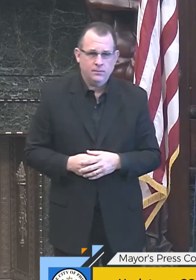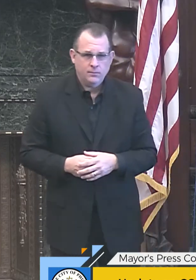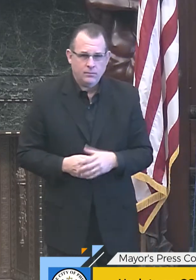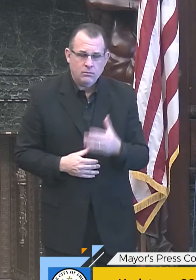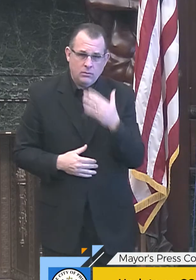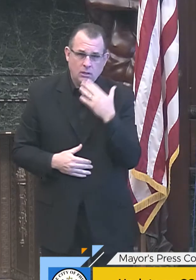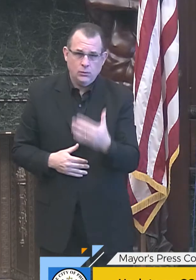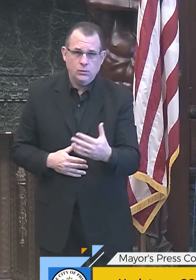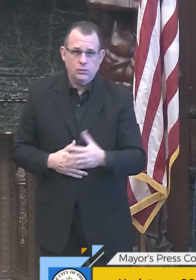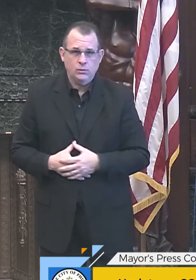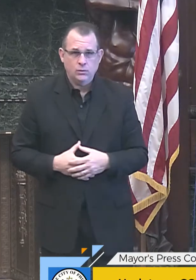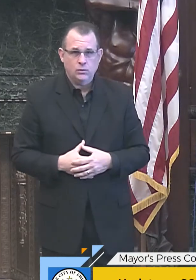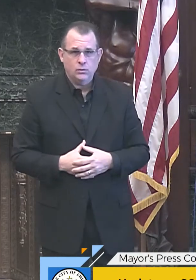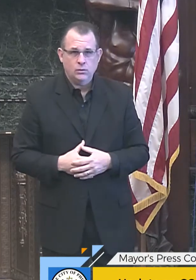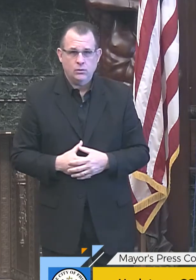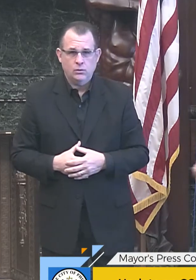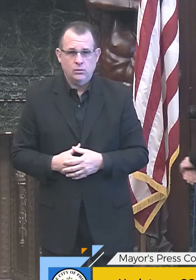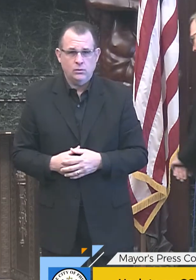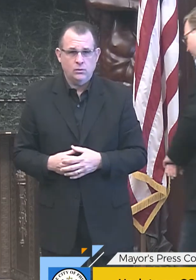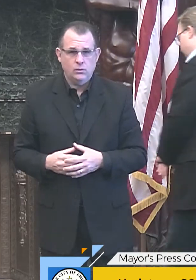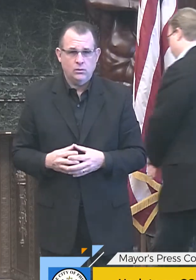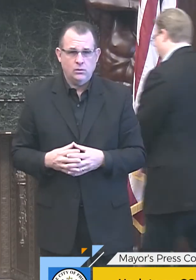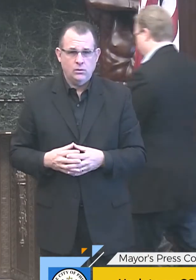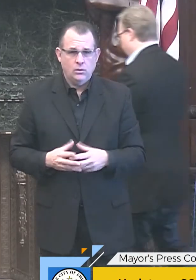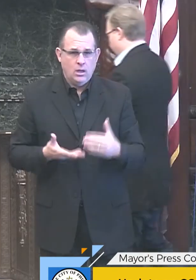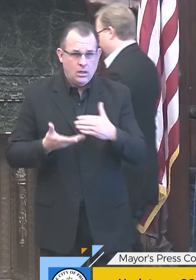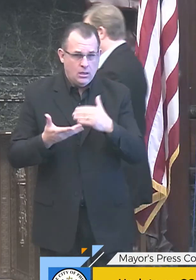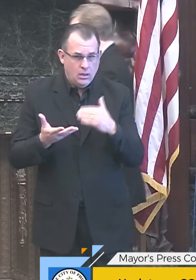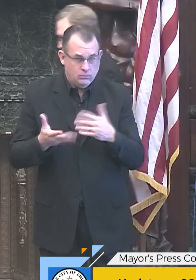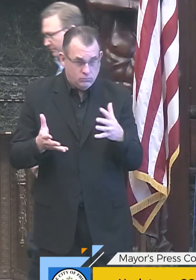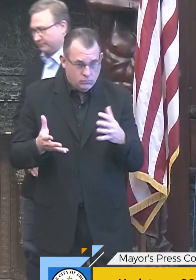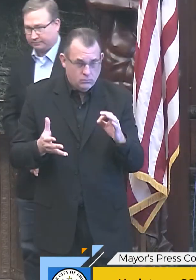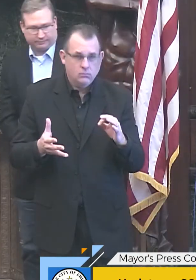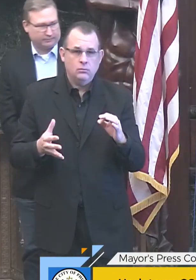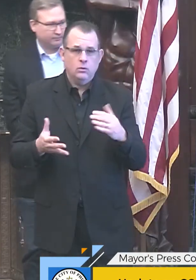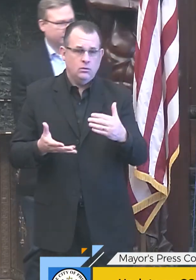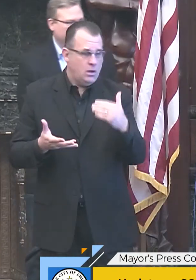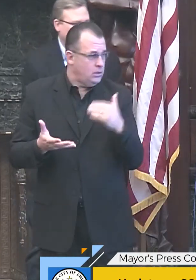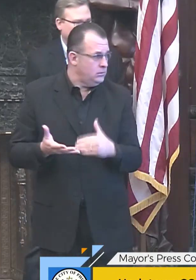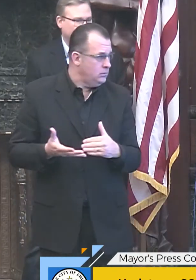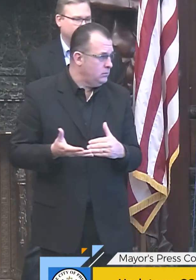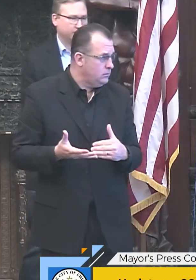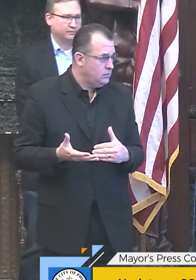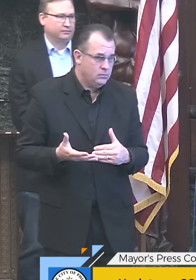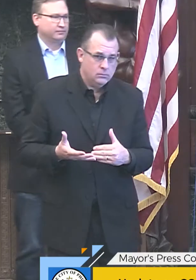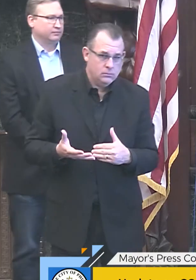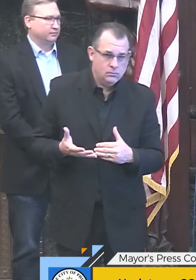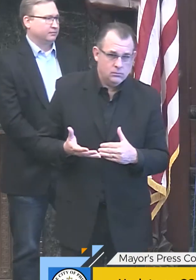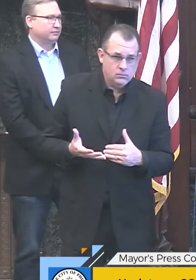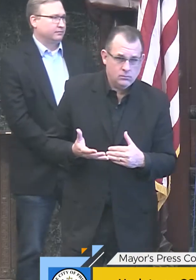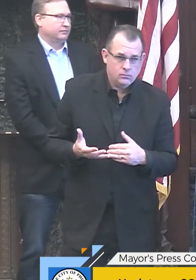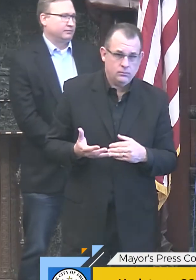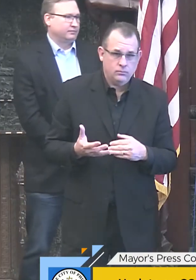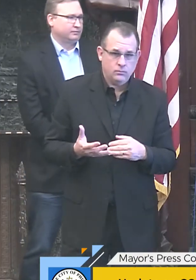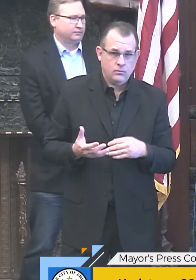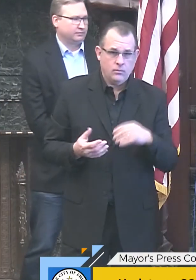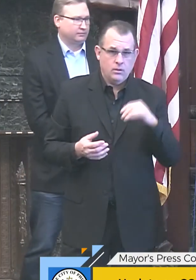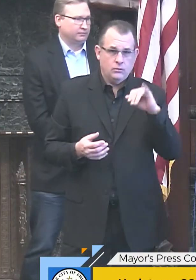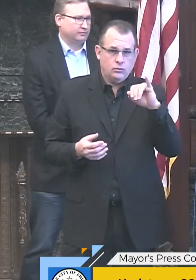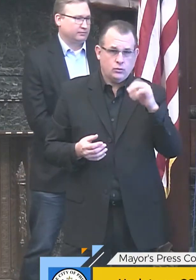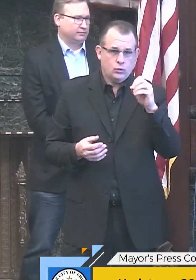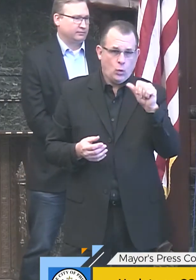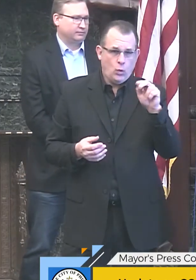Mm-hmm. Are you good, Layla? Yep, thanks. Okay, thank you. Next up is Joanne Pileggi of Fox